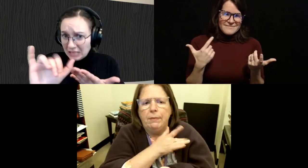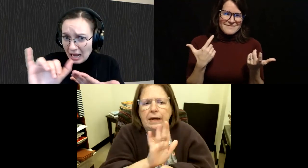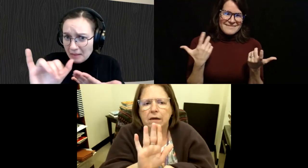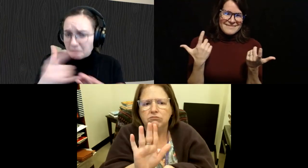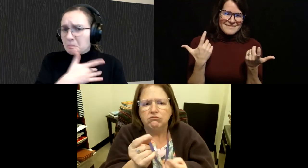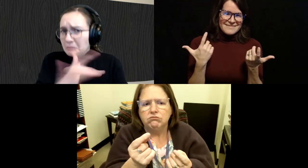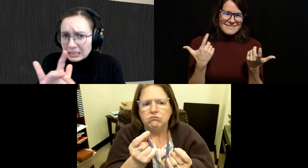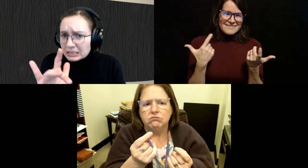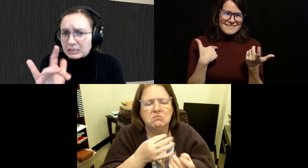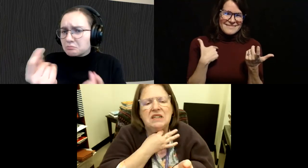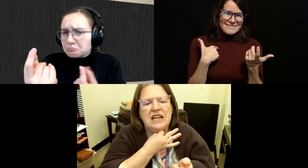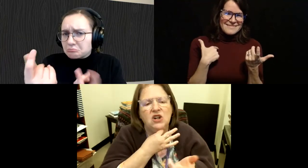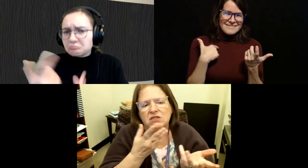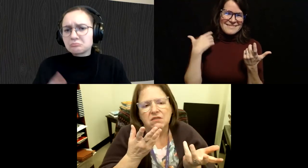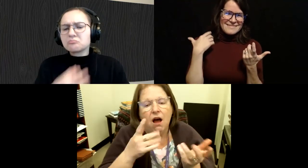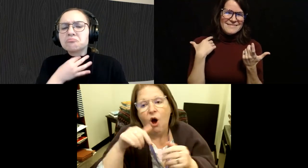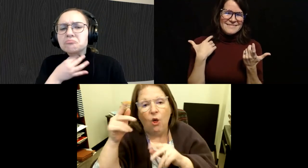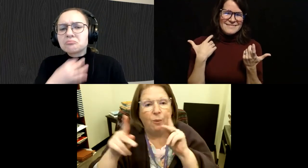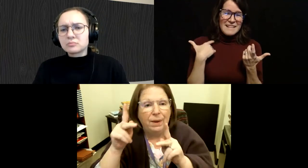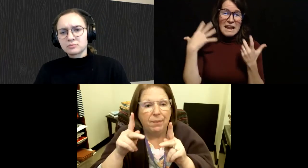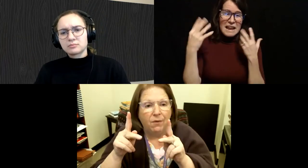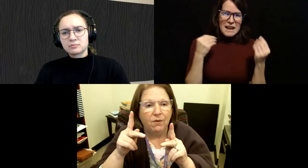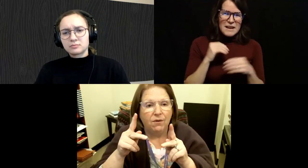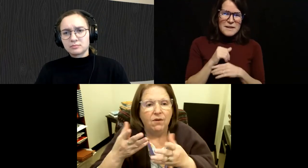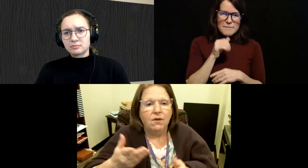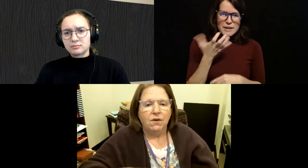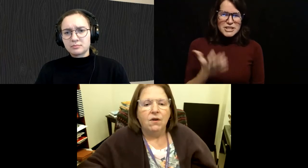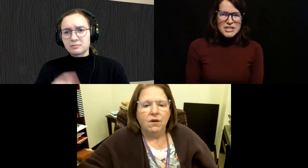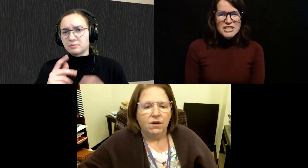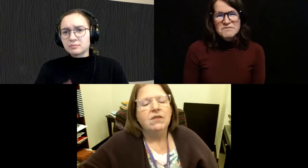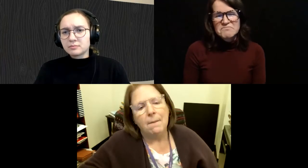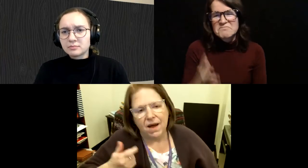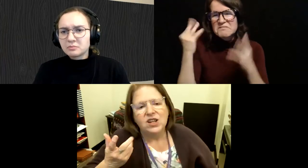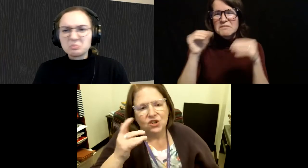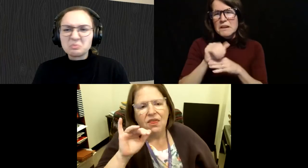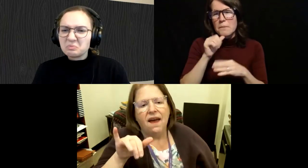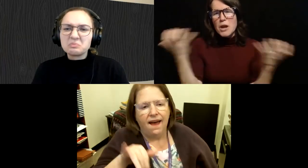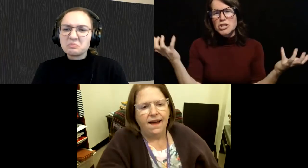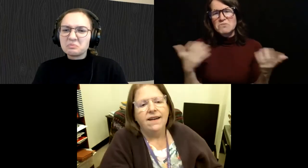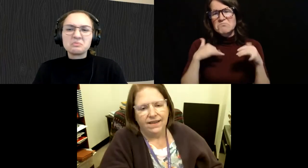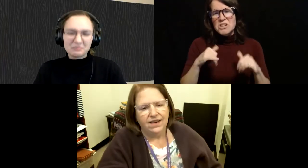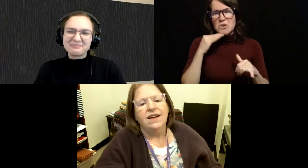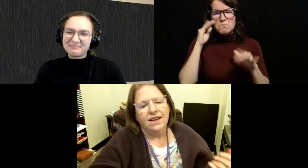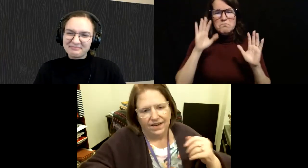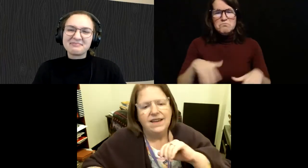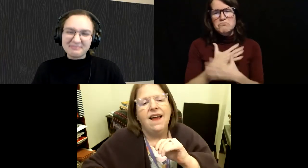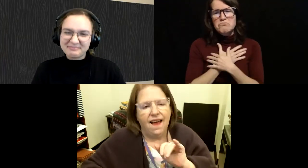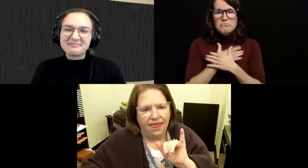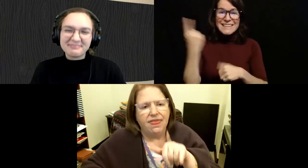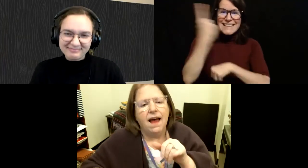dark. Typically, what do you do at nighttime? I'm just curious. Not much. Not much. I stay at